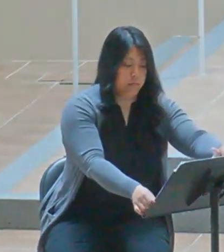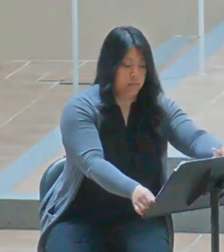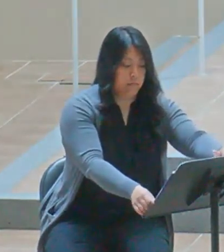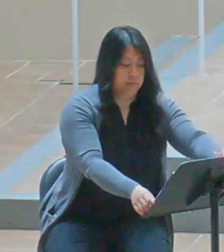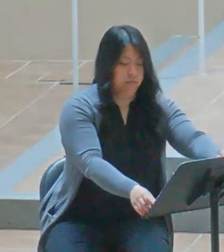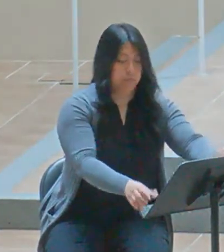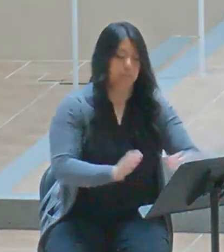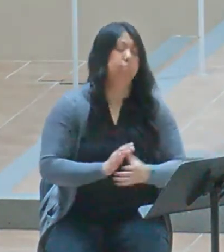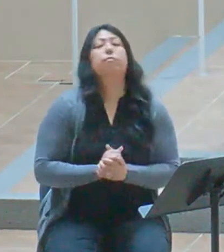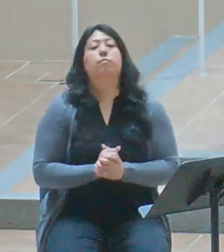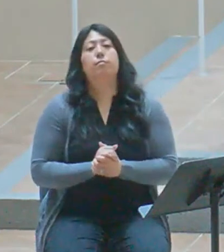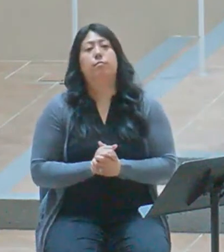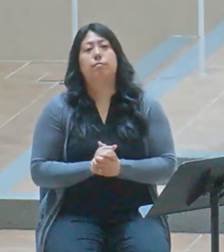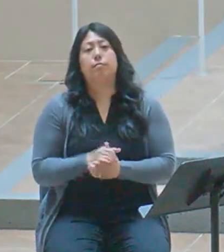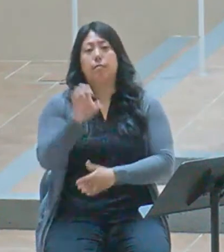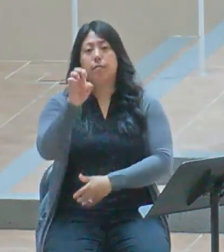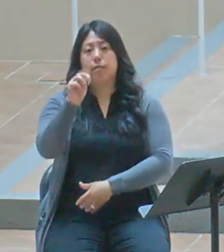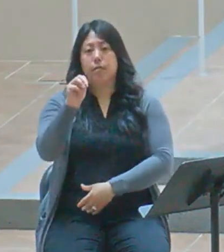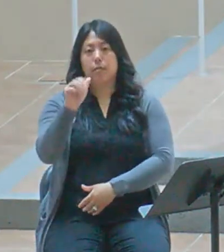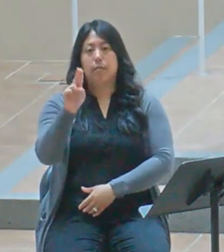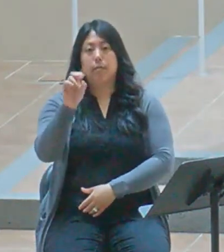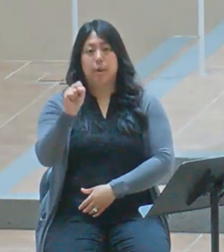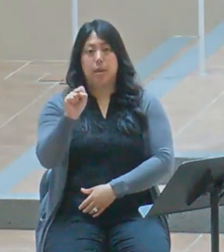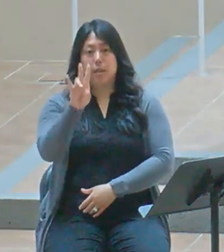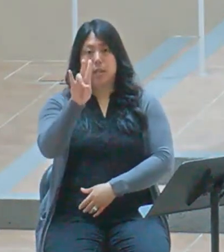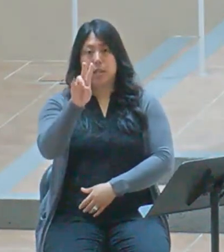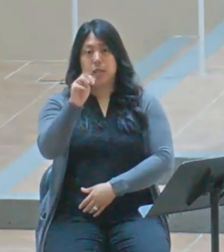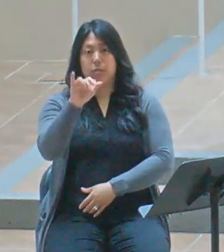An Emmaus 7-mile journey.